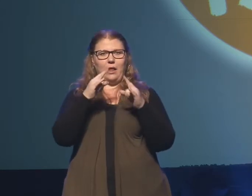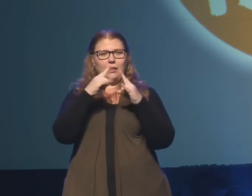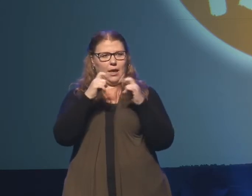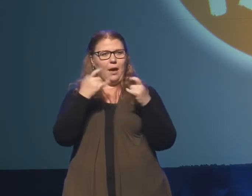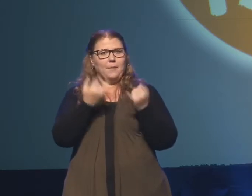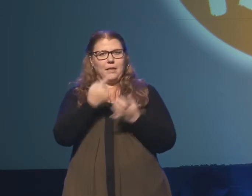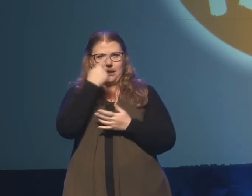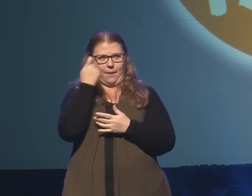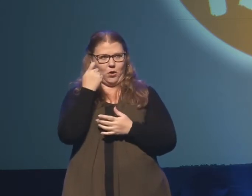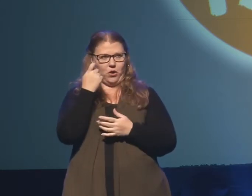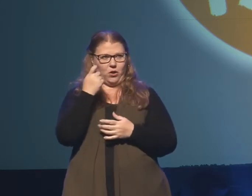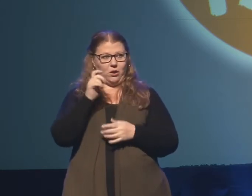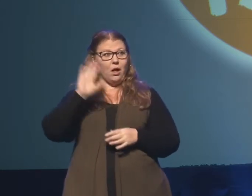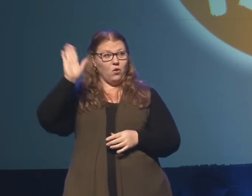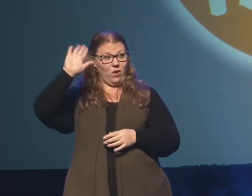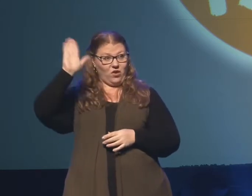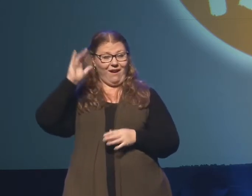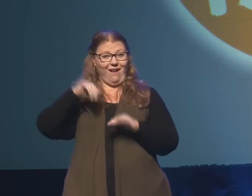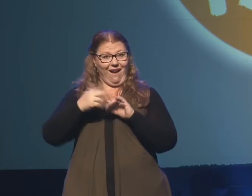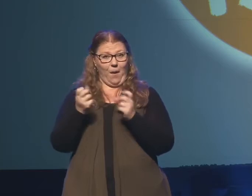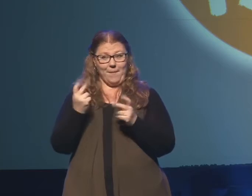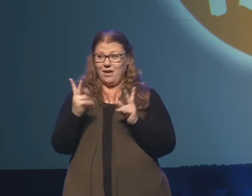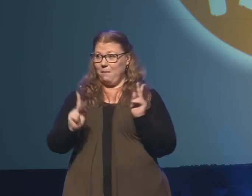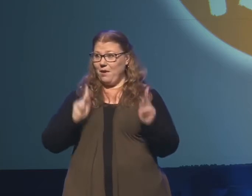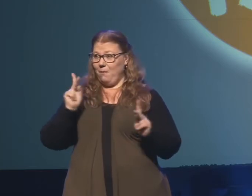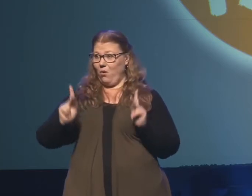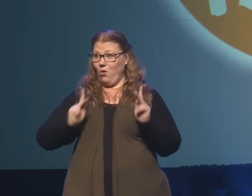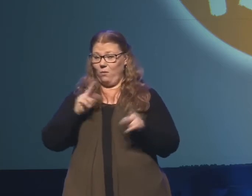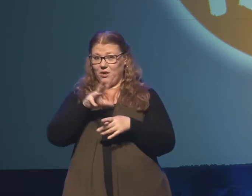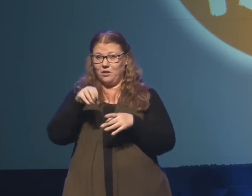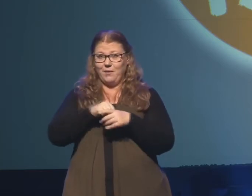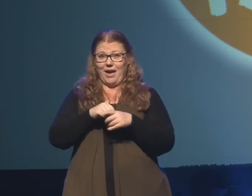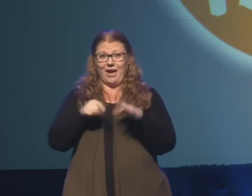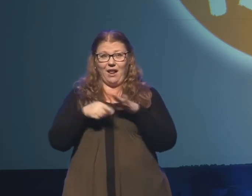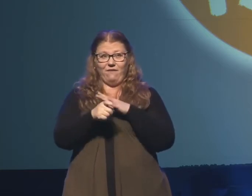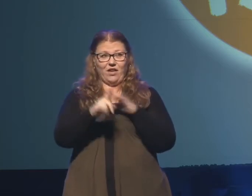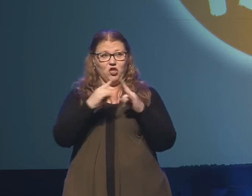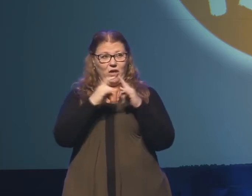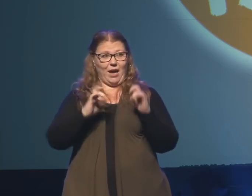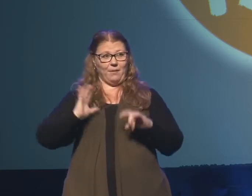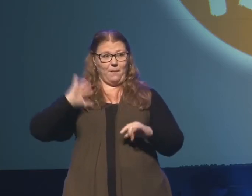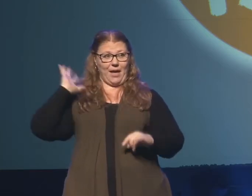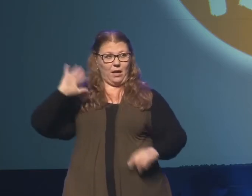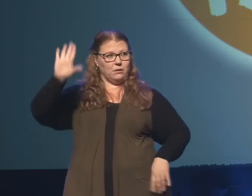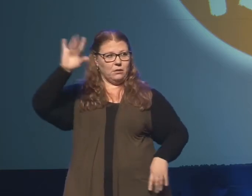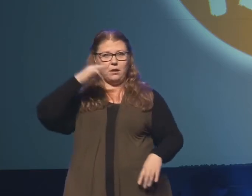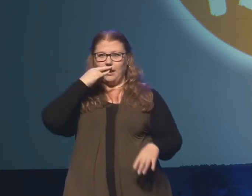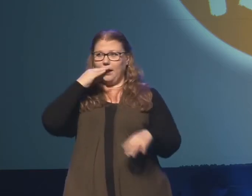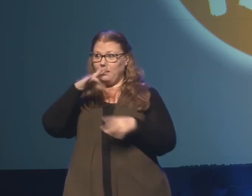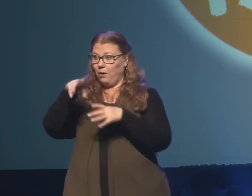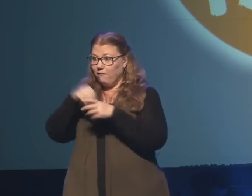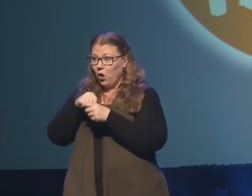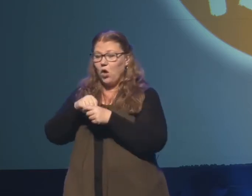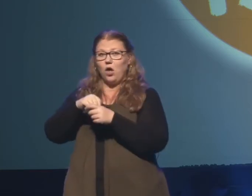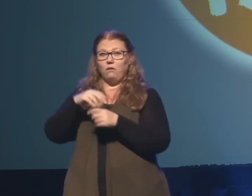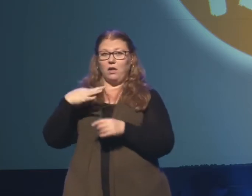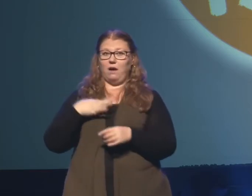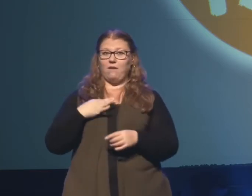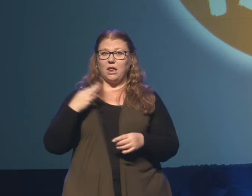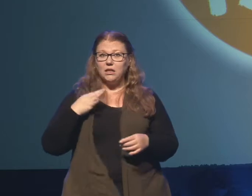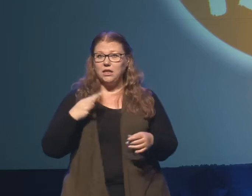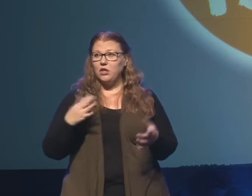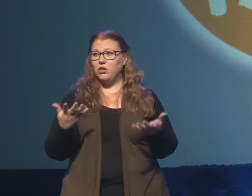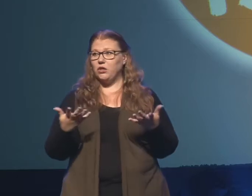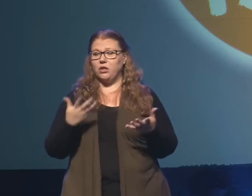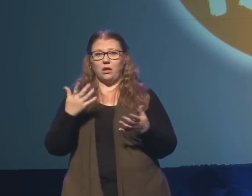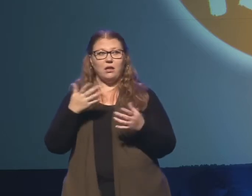So show of hands, how many of you have participated in adventure camp in the past? Raise your hand. Nice to have your kids have participated. You volunteered,